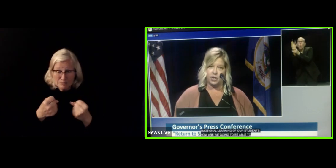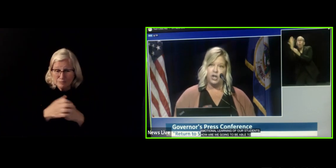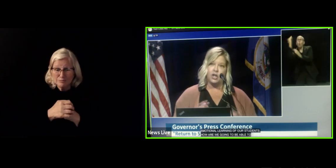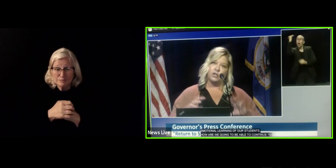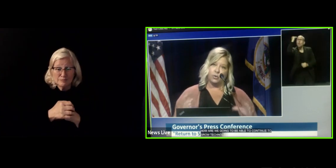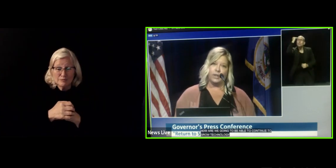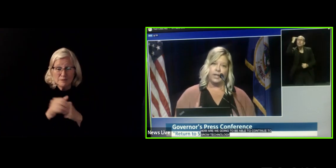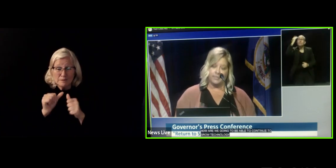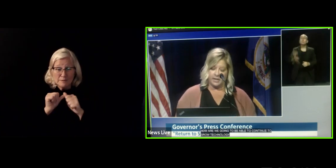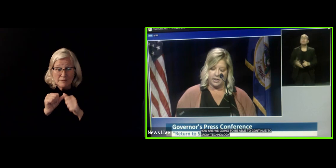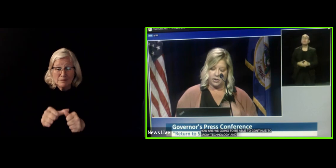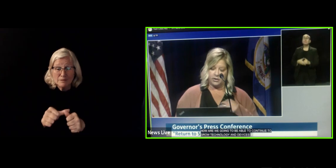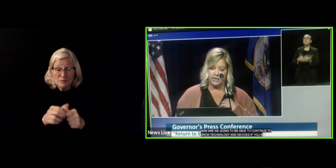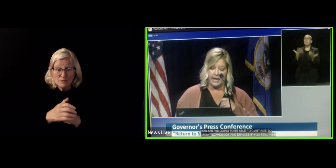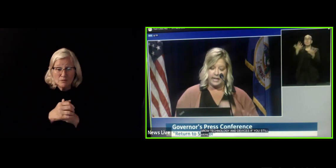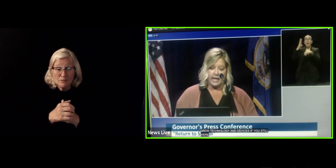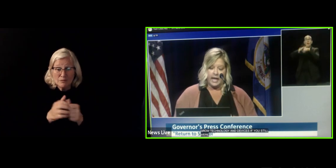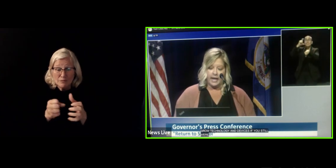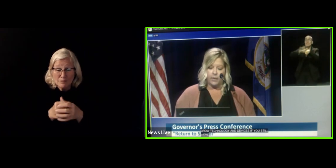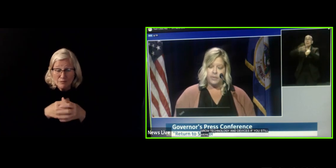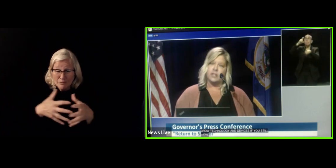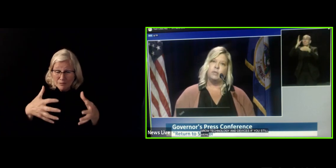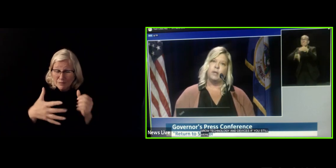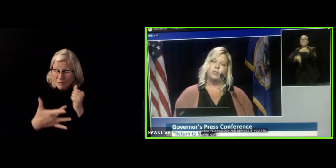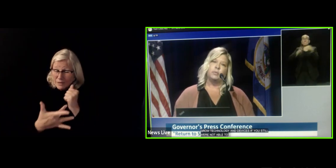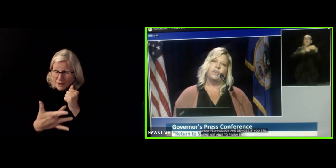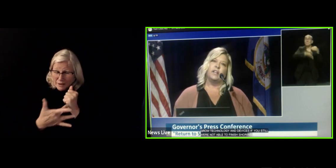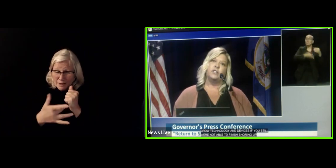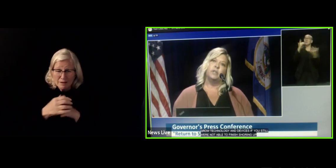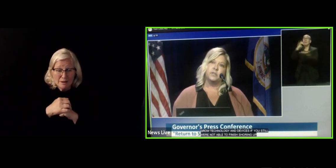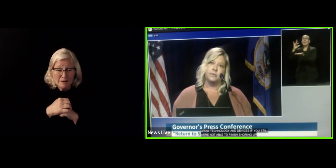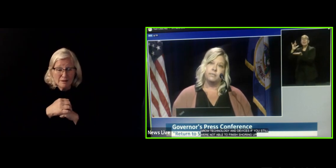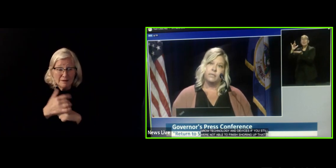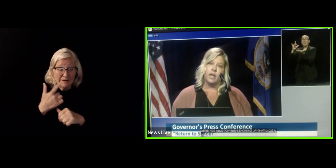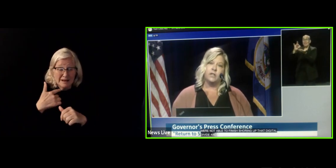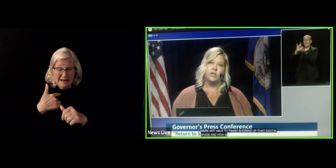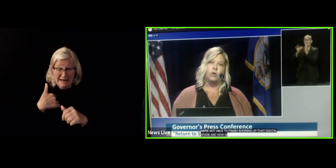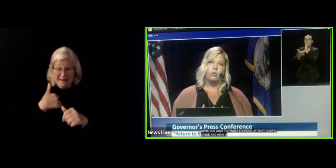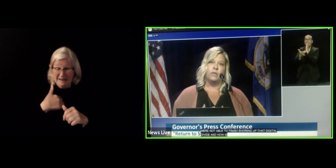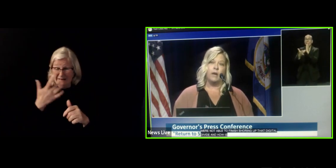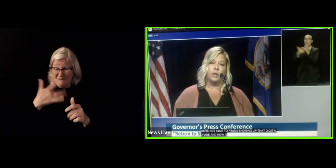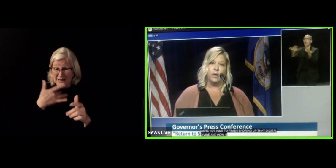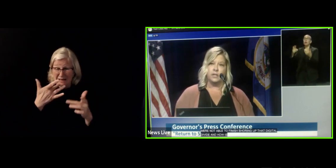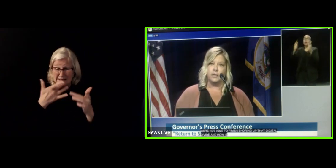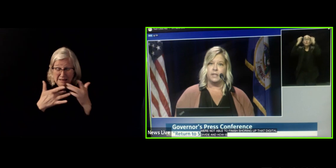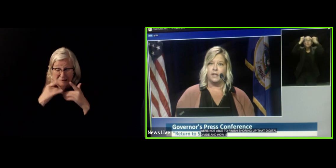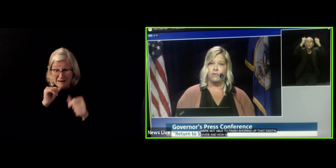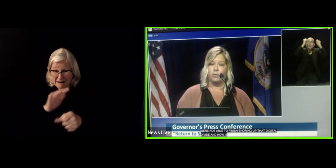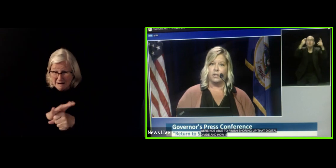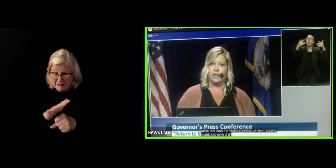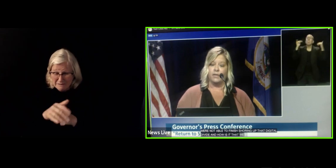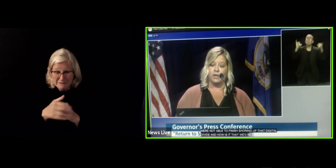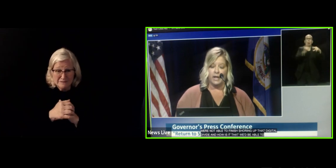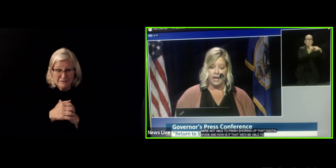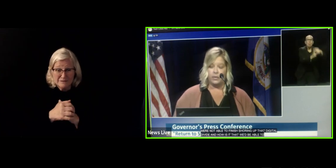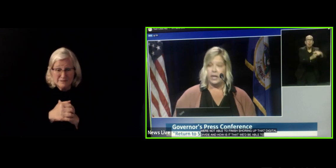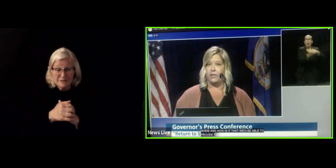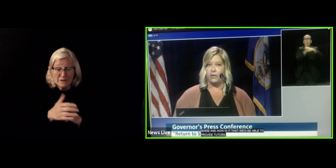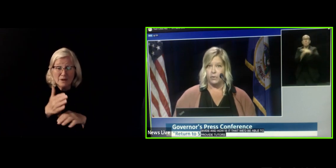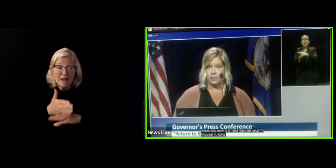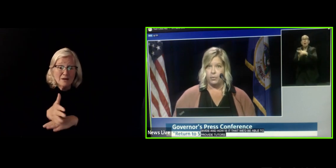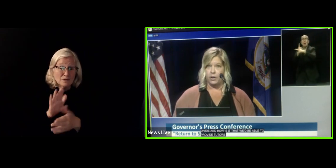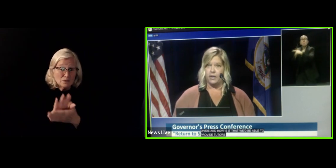finish shoring up that digital divide? And how is it that we'd be able to provide tutors? And so that request has been set forward to the governor, and we